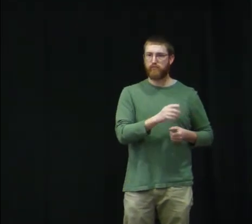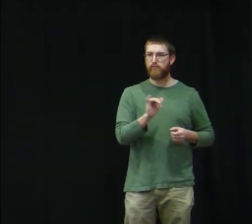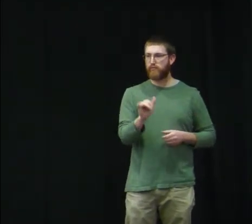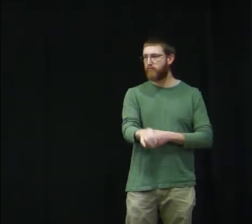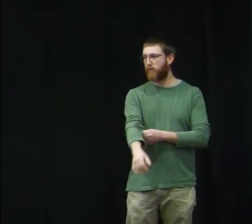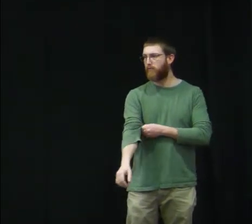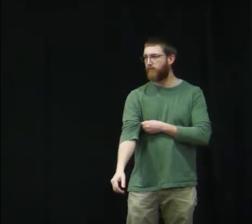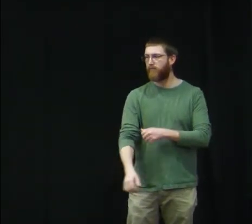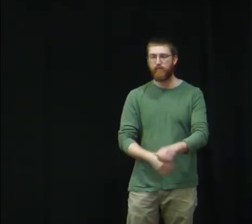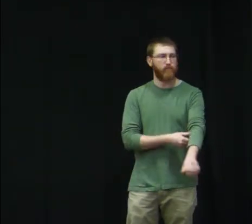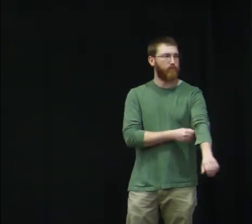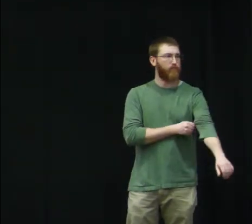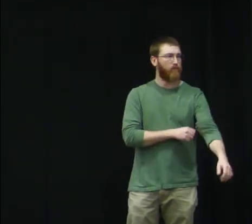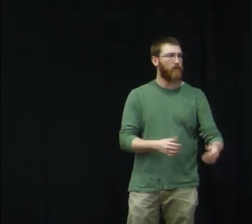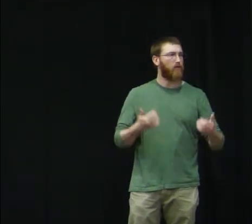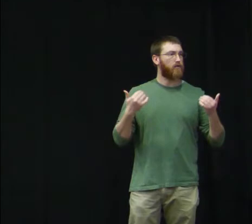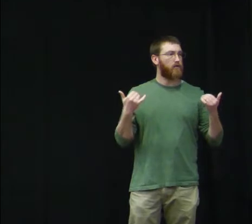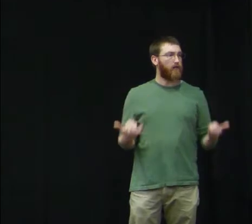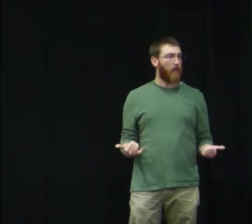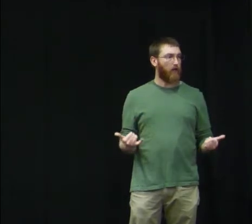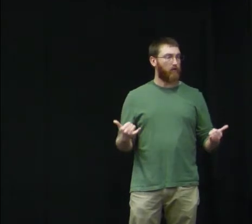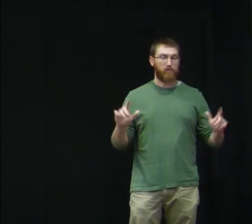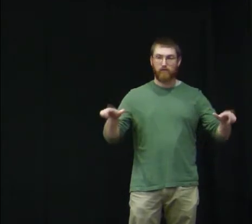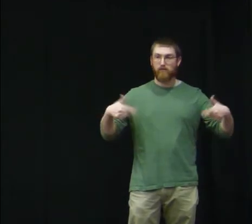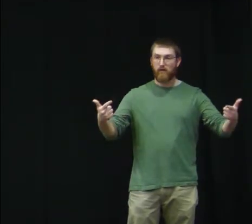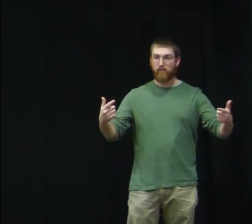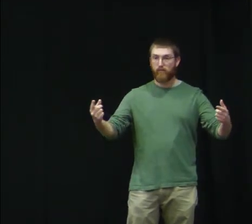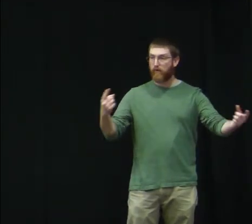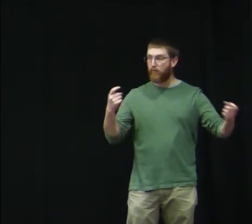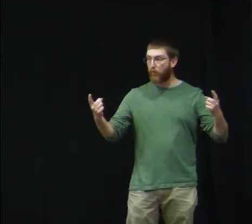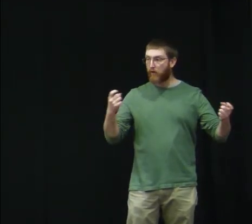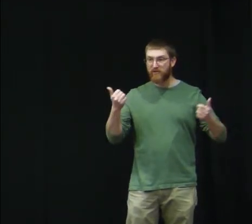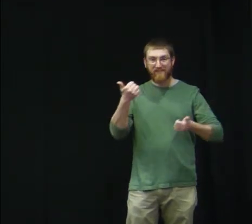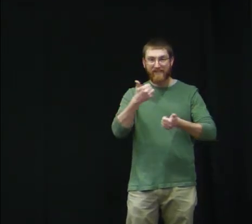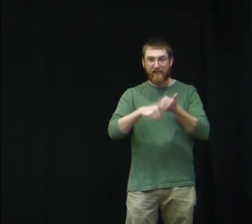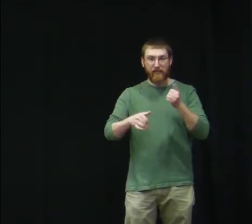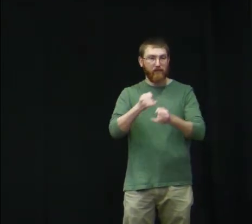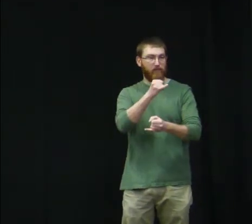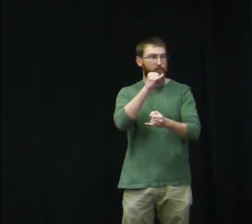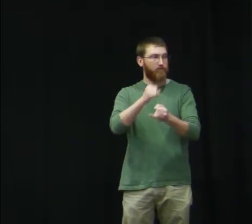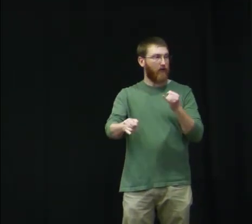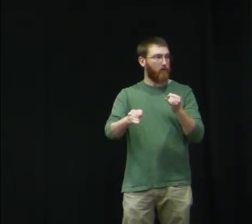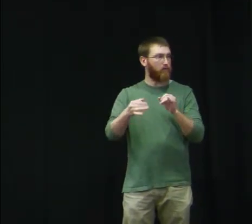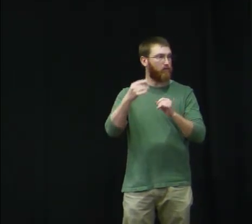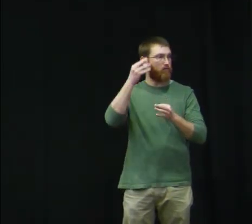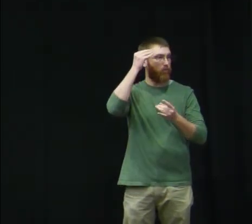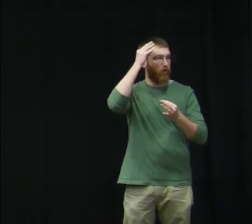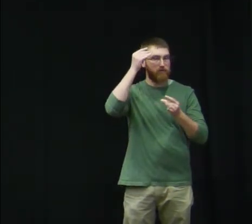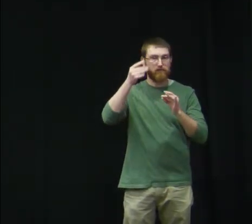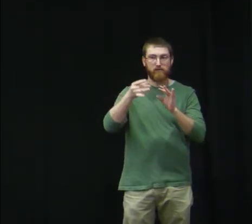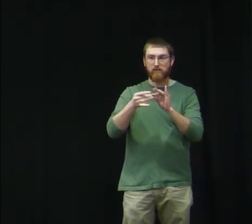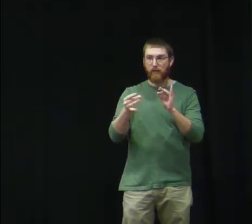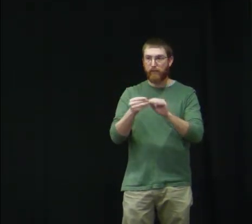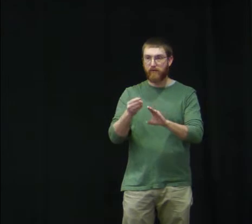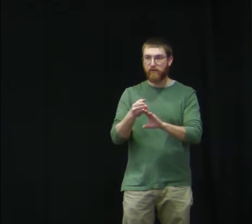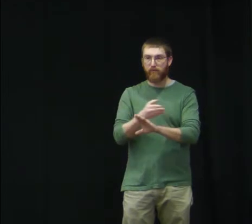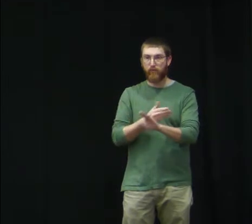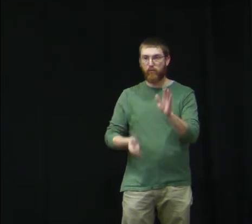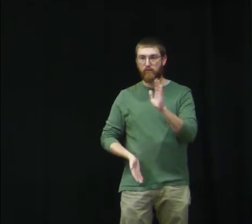So, is there any do you all have any questions or anything before we go today?